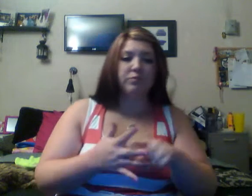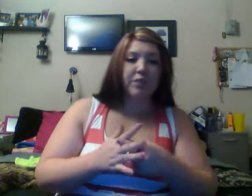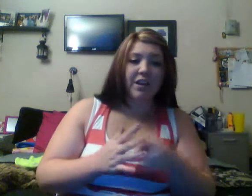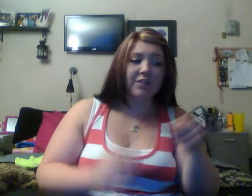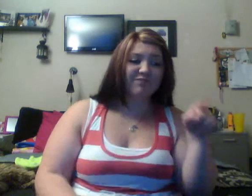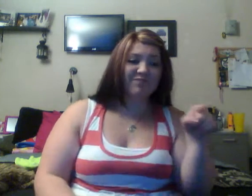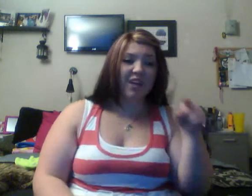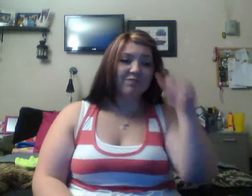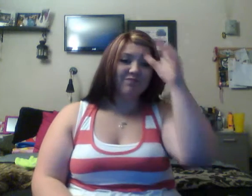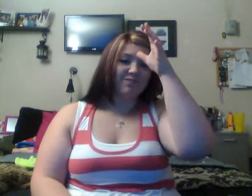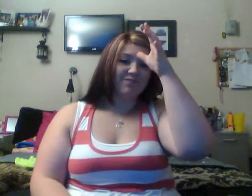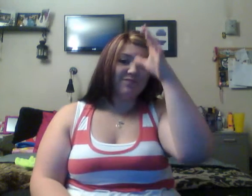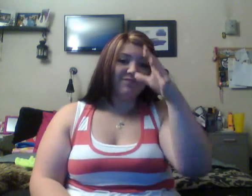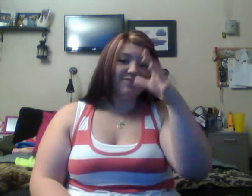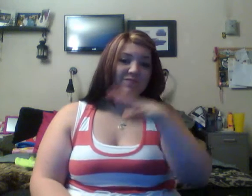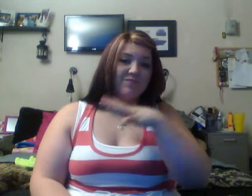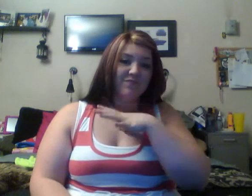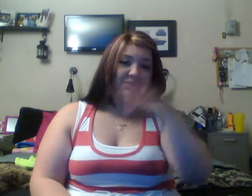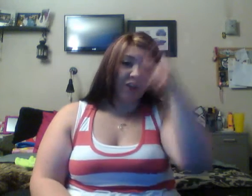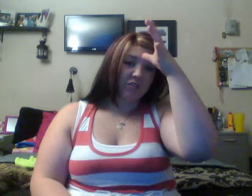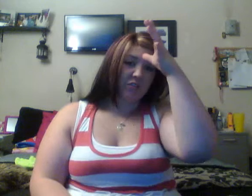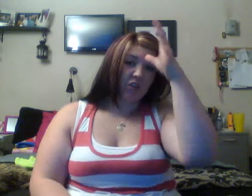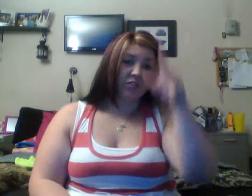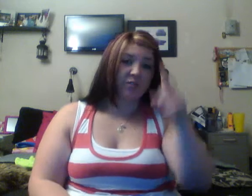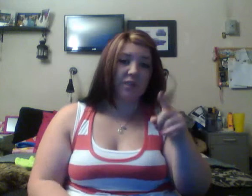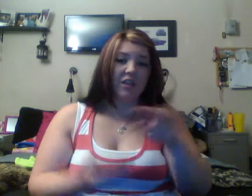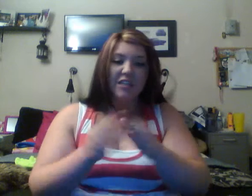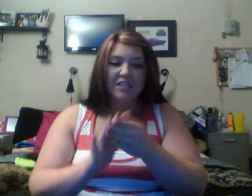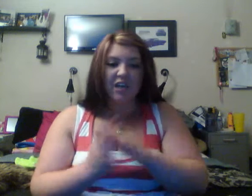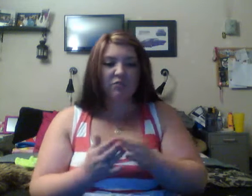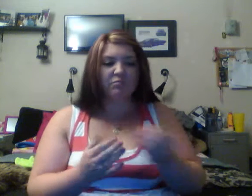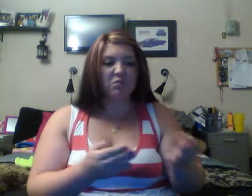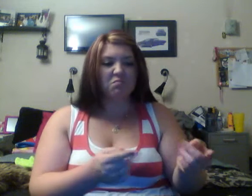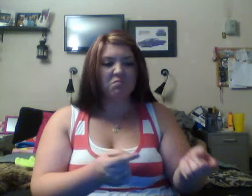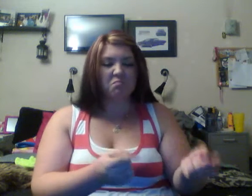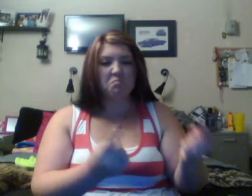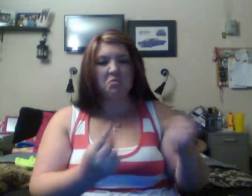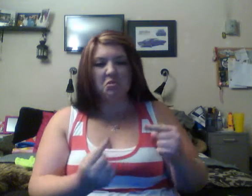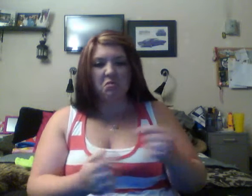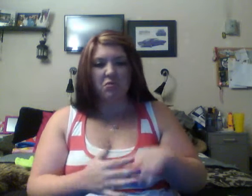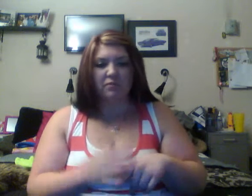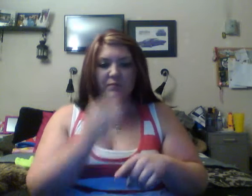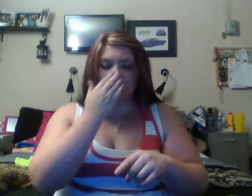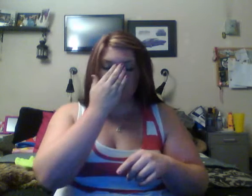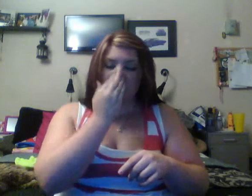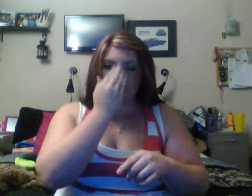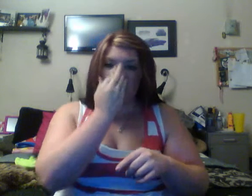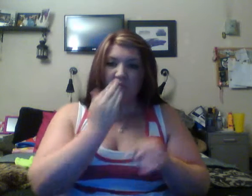from. You don't understand why he has such a good grasp on the common man, the porter in a play